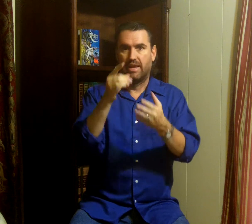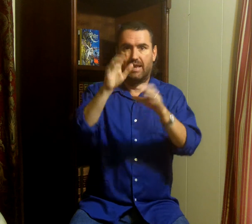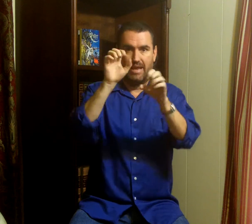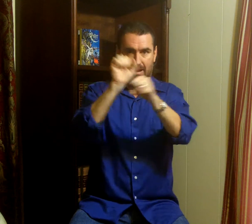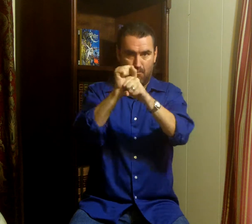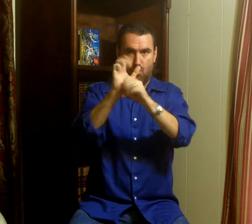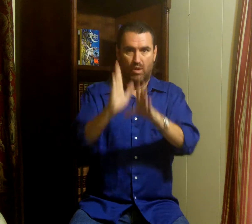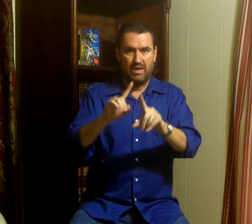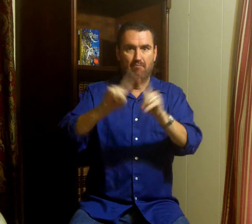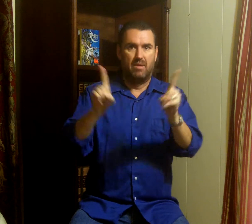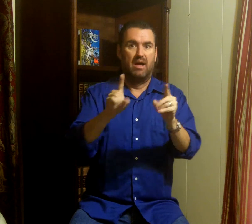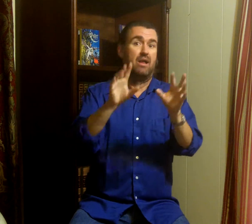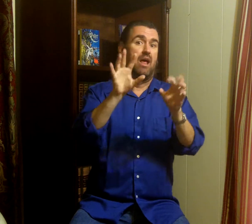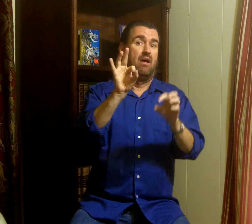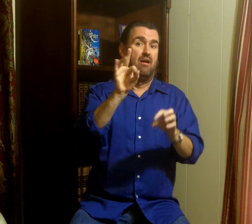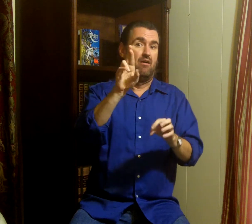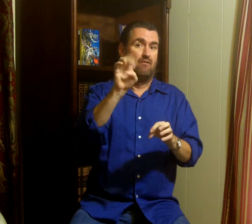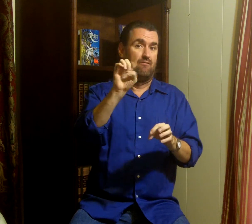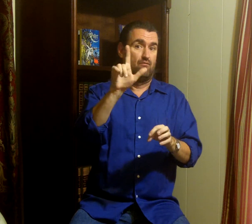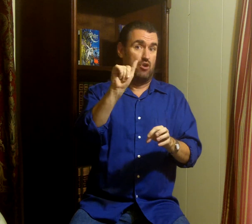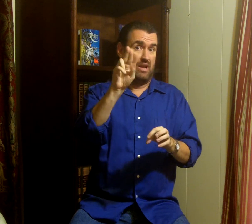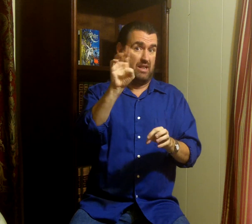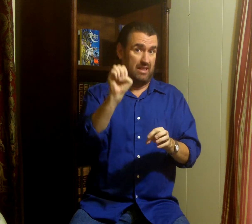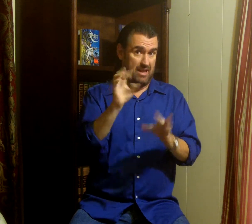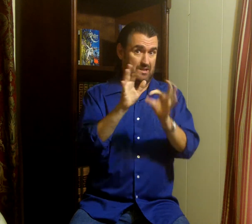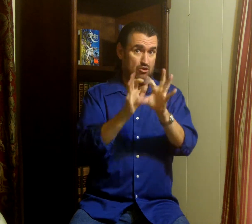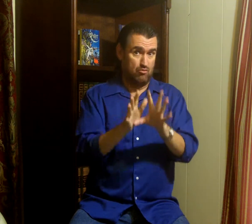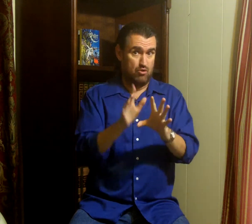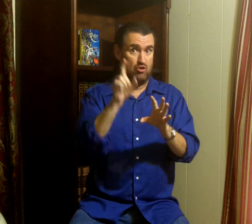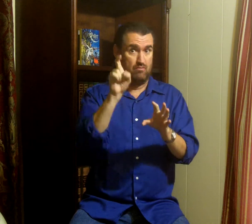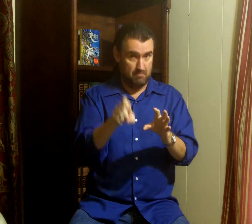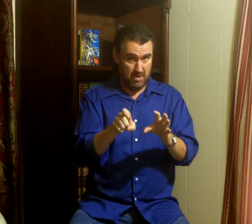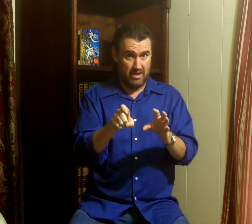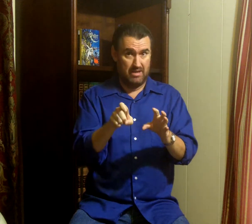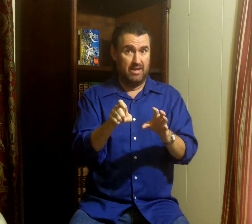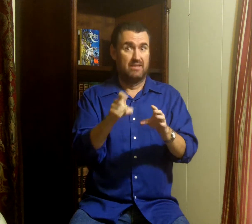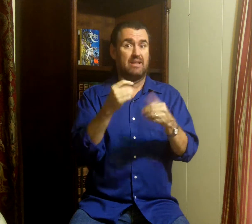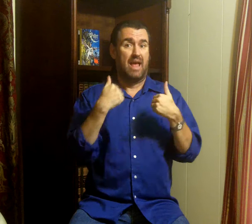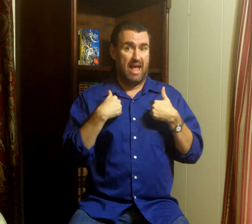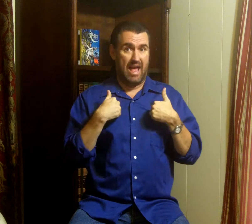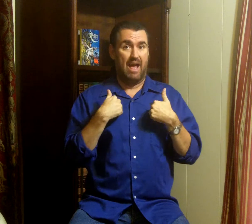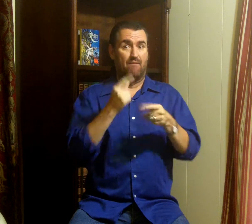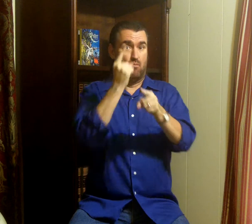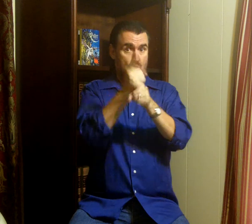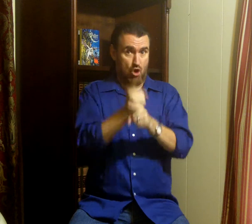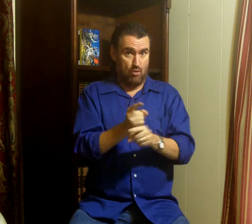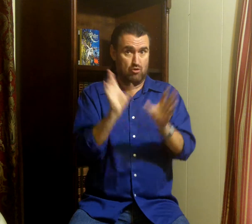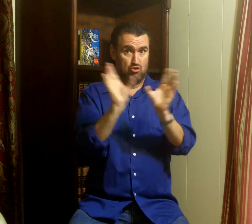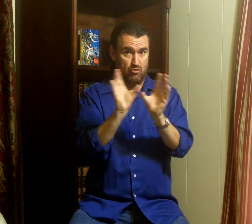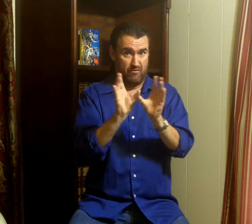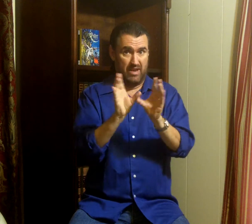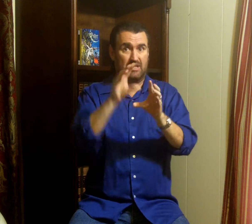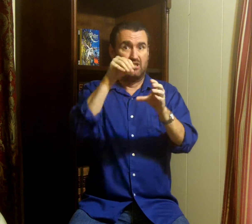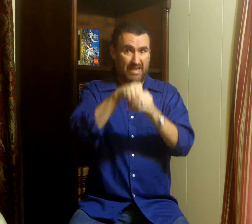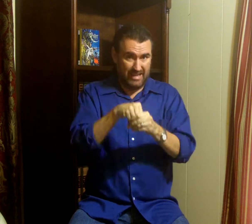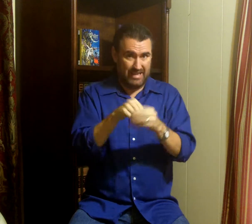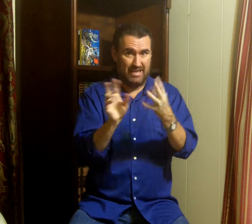all people who do the task of interpreting, even when they're not called an interpreter, must have a certification.